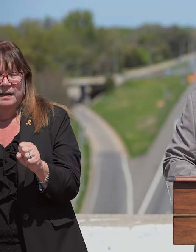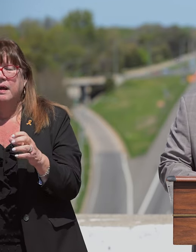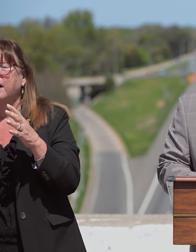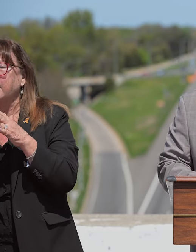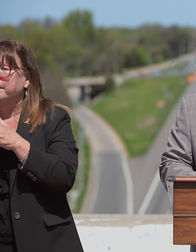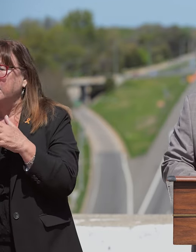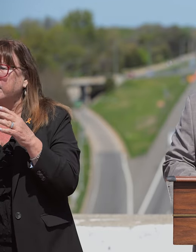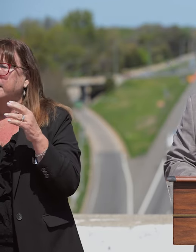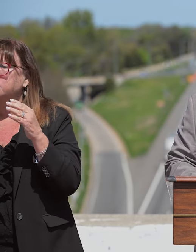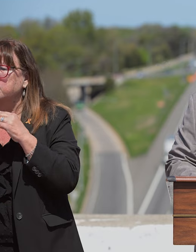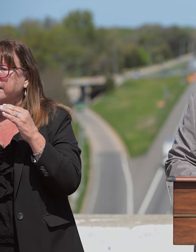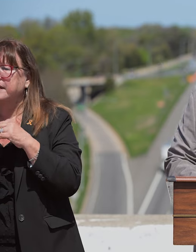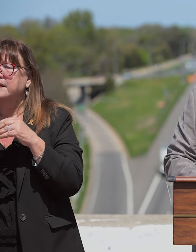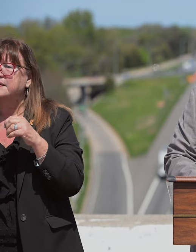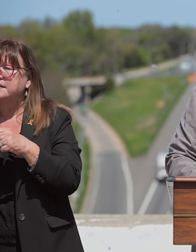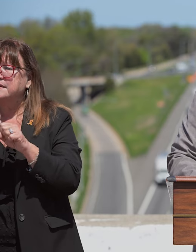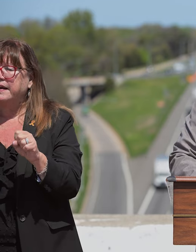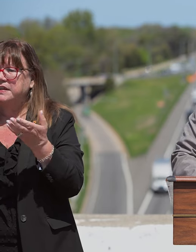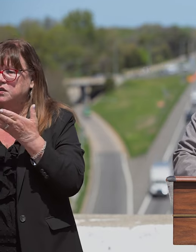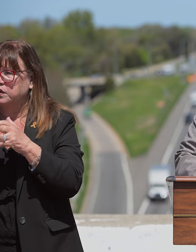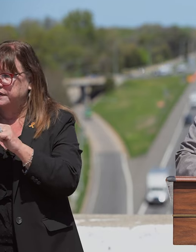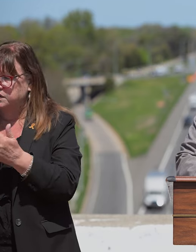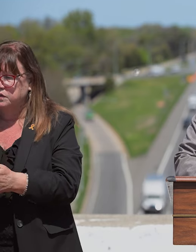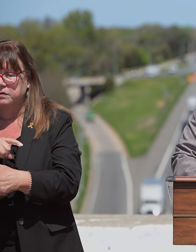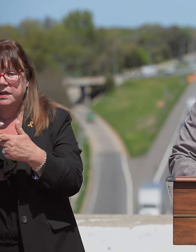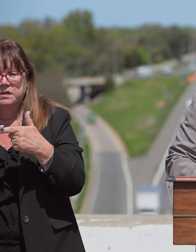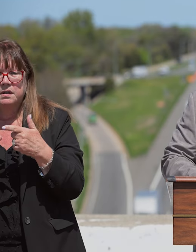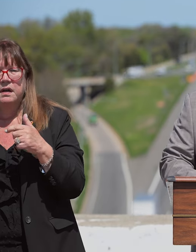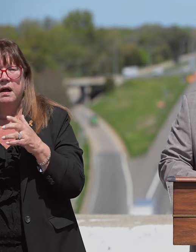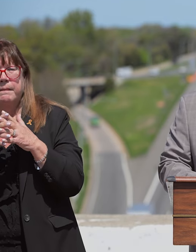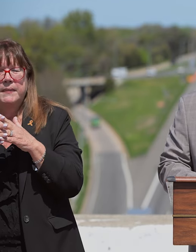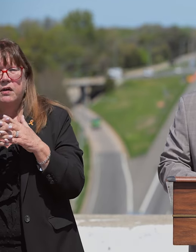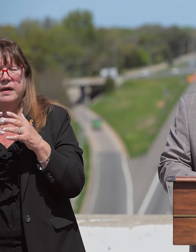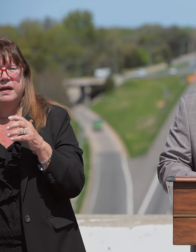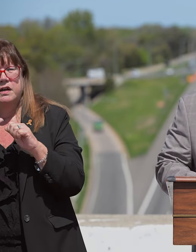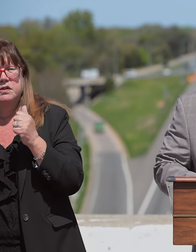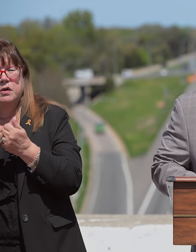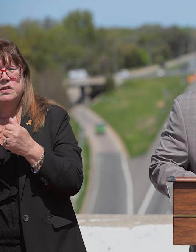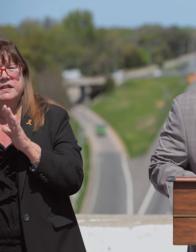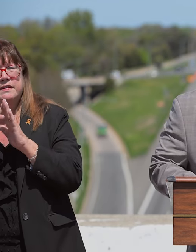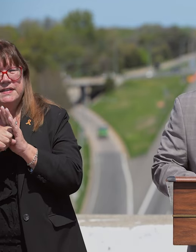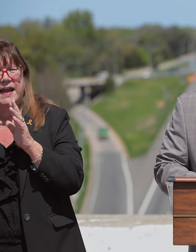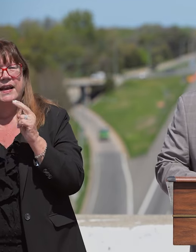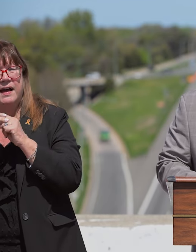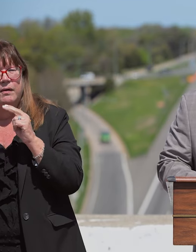Safety Services Association, the American Association of State Highway and Transportation